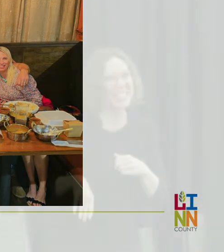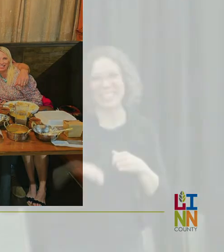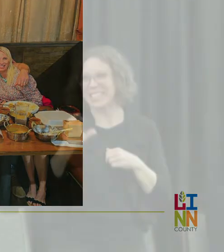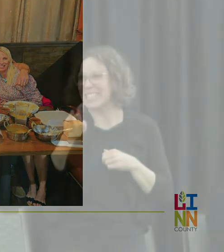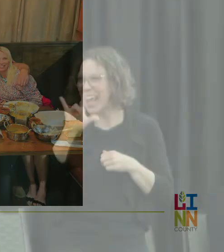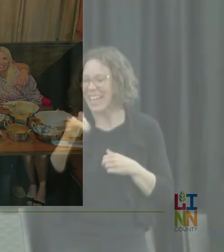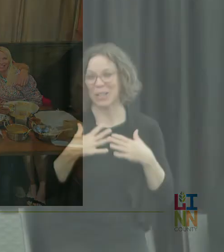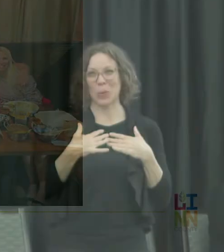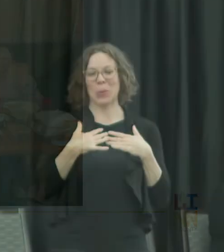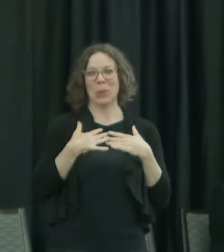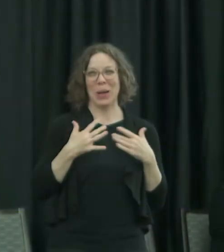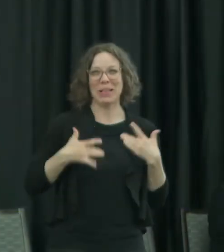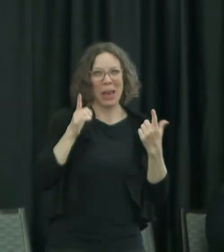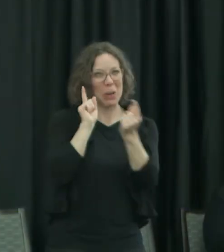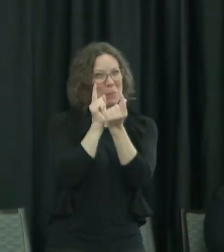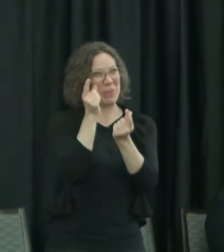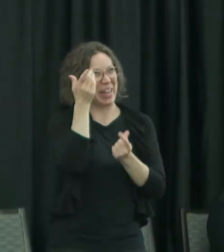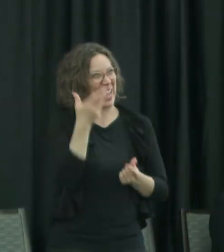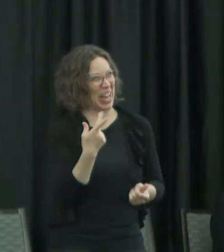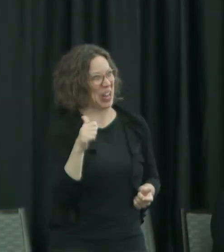looking forward to meeting her.